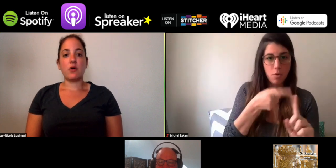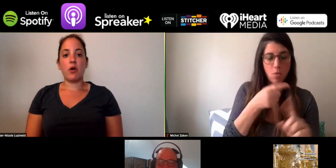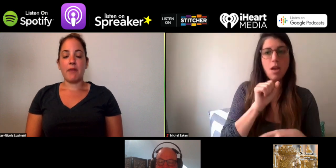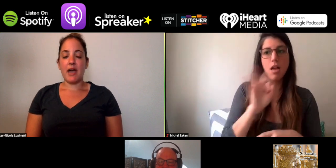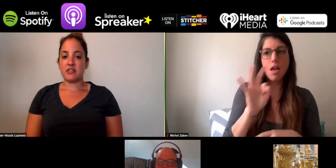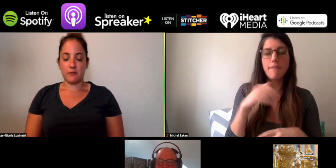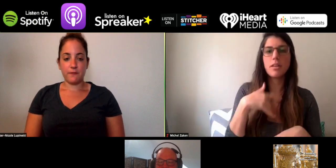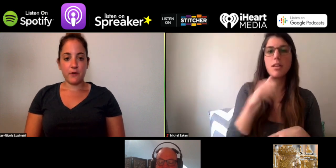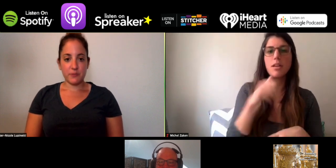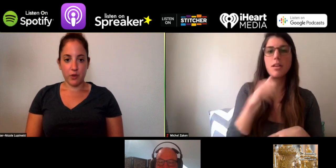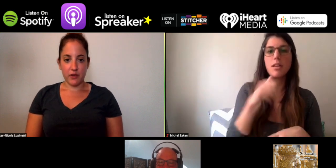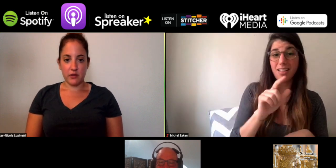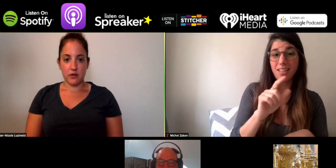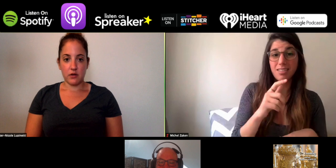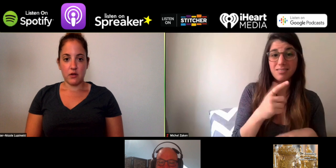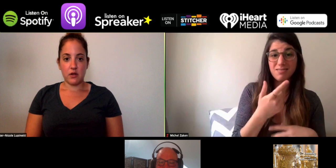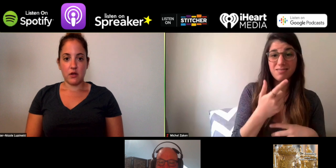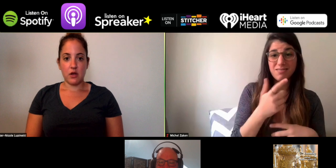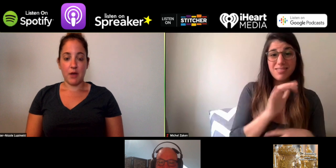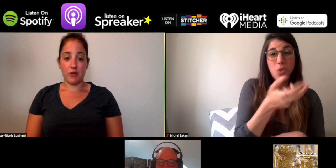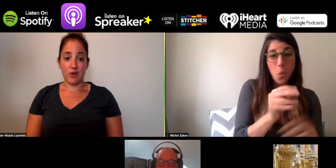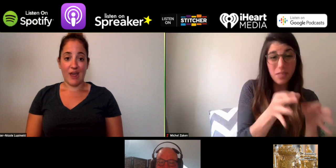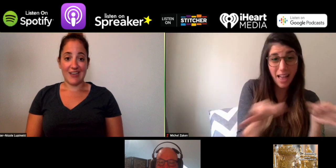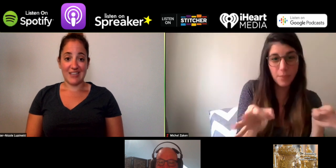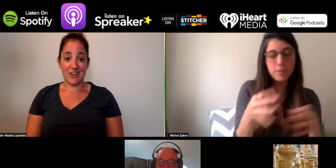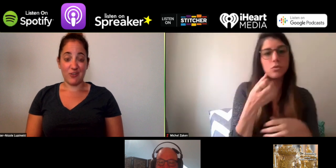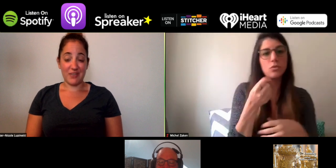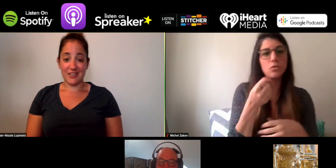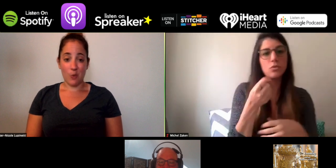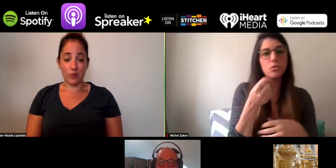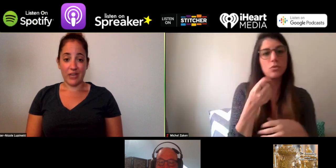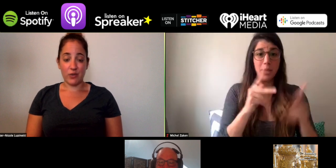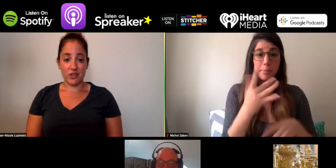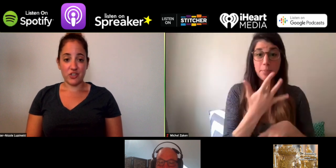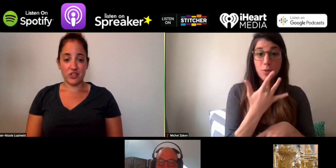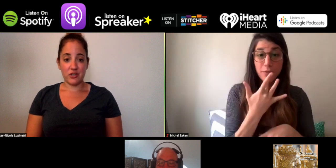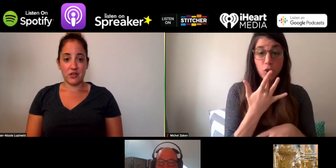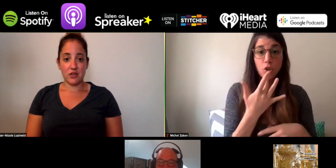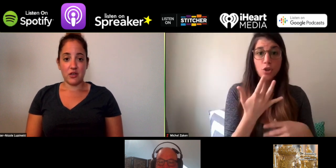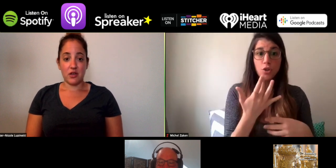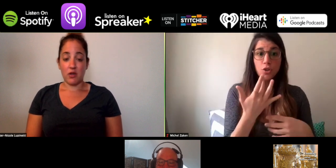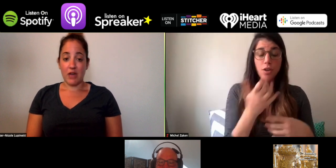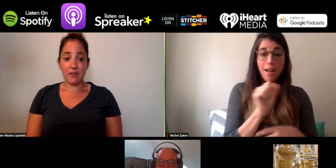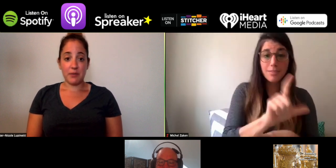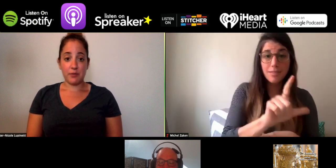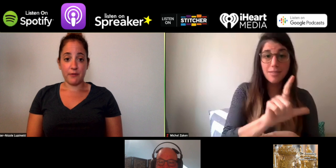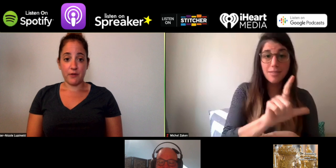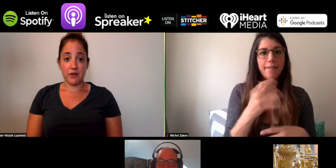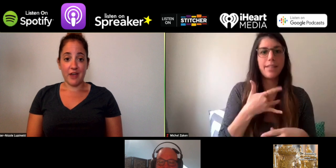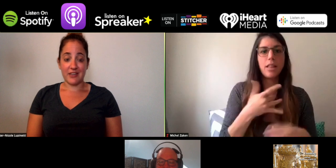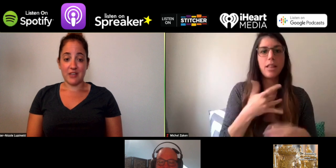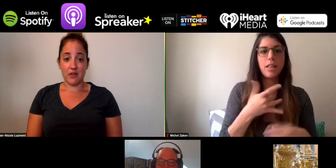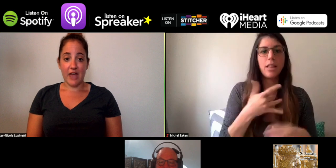And so going back to the first point about, you know, ASL being its own language, a lot of people